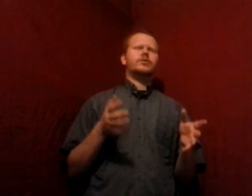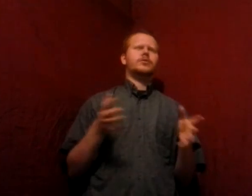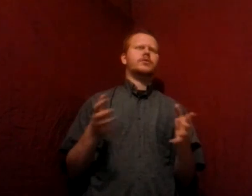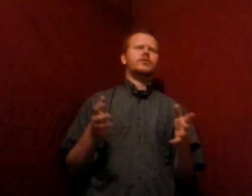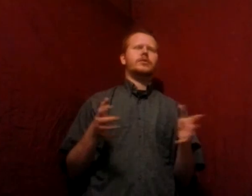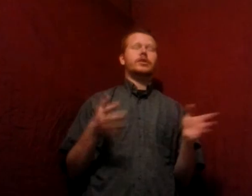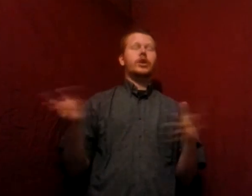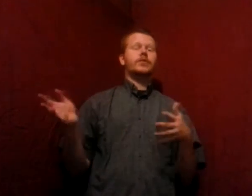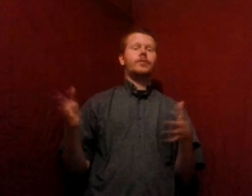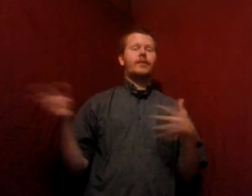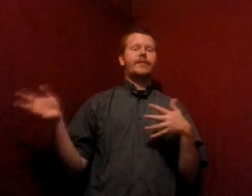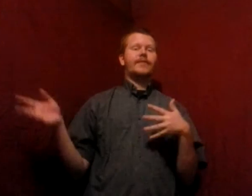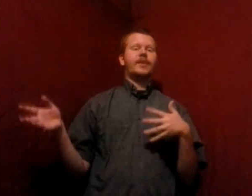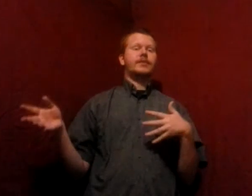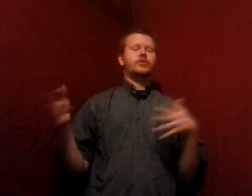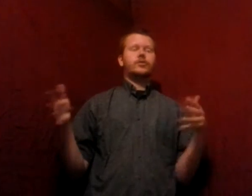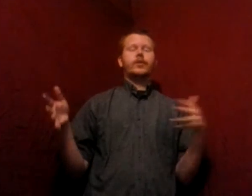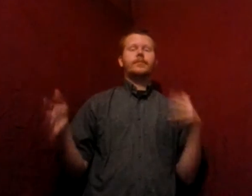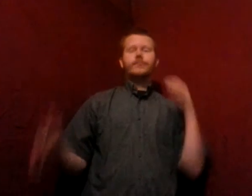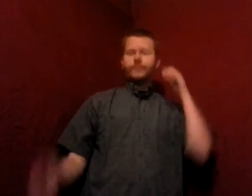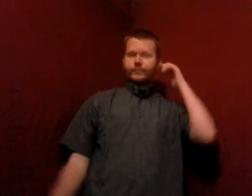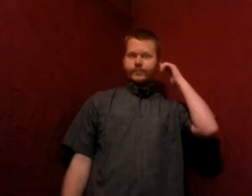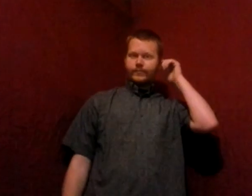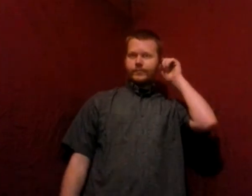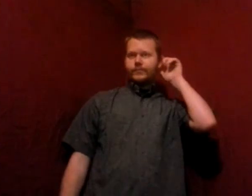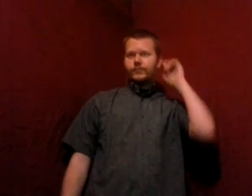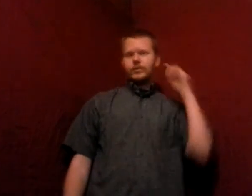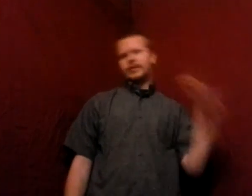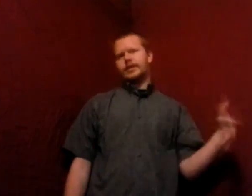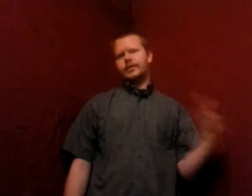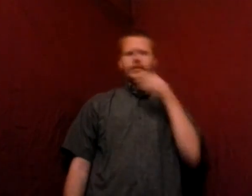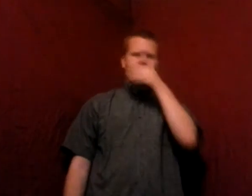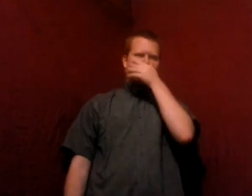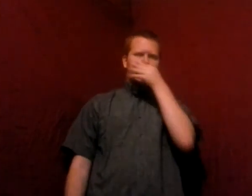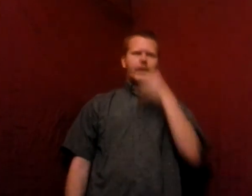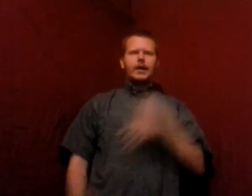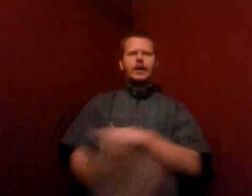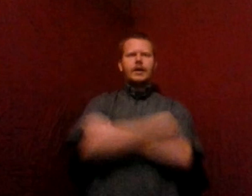which can charge for about five nights straight which he says it does um